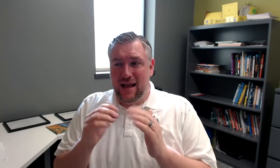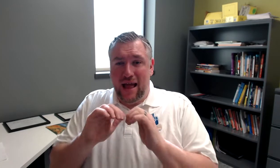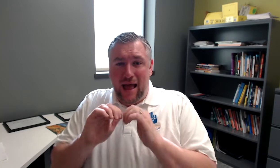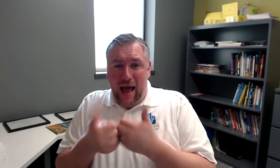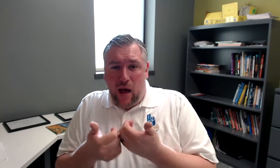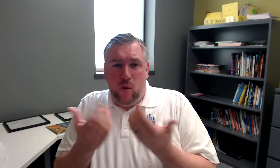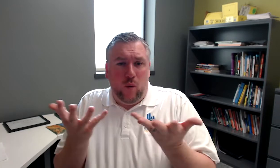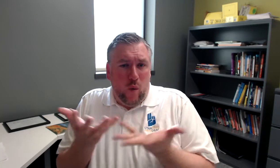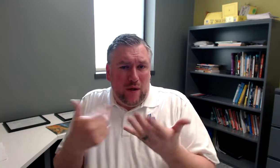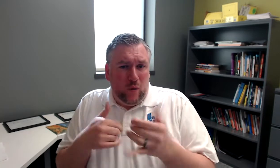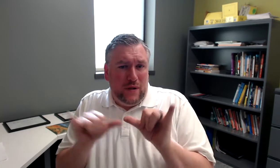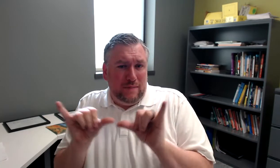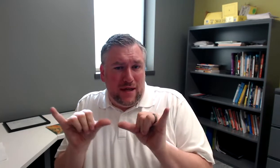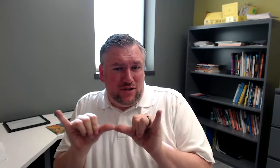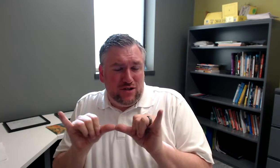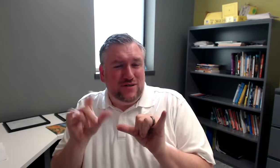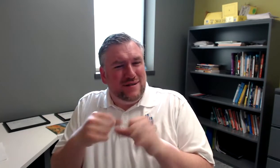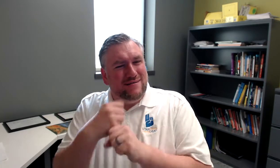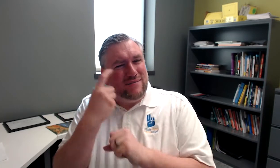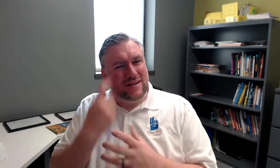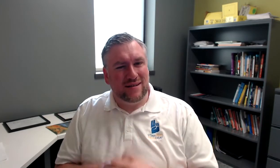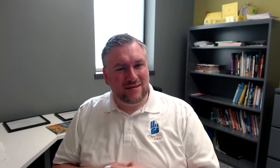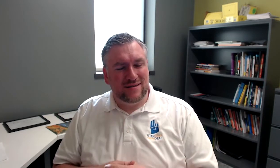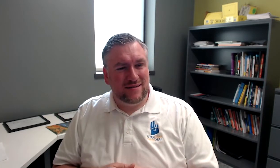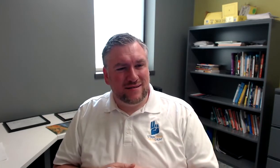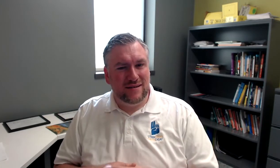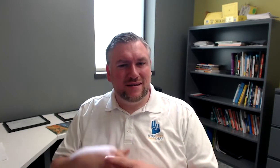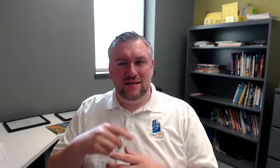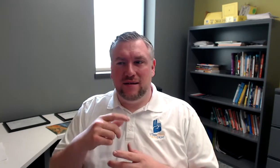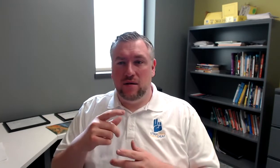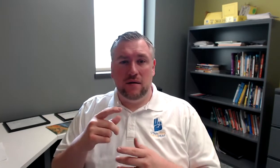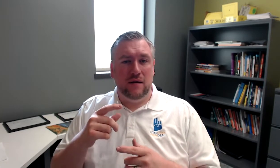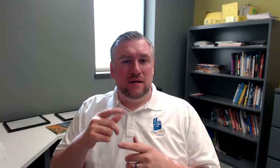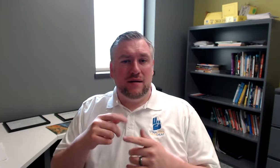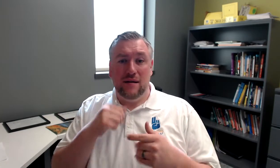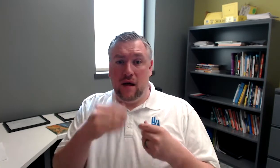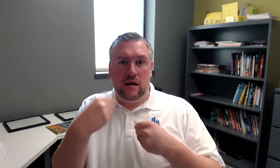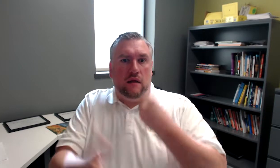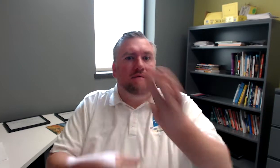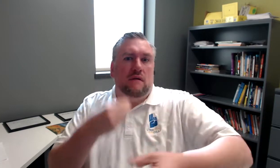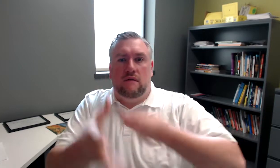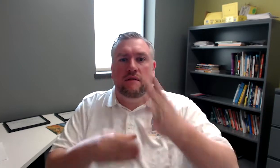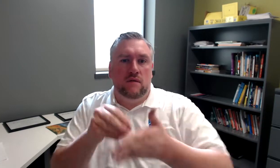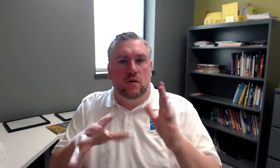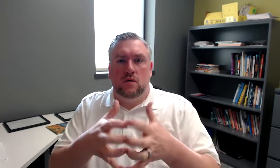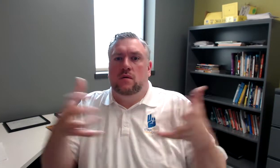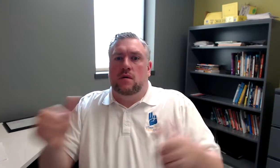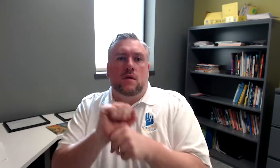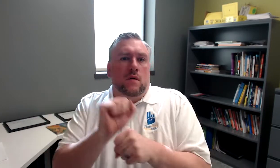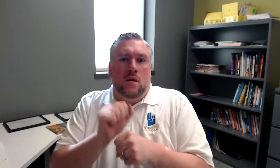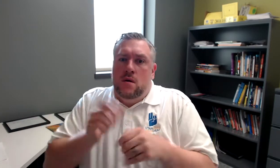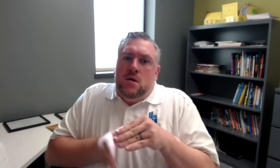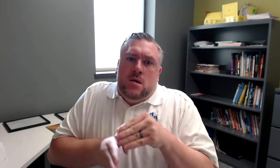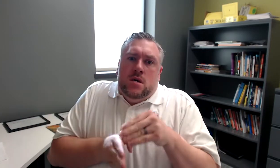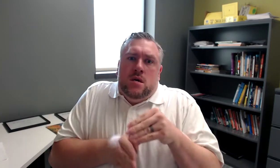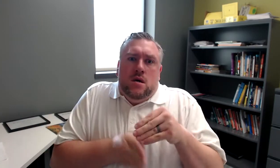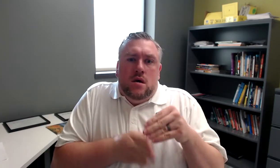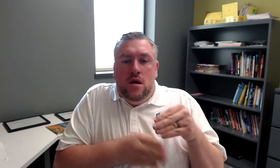Again, it means our measurement has to make sense. We don't want to give students too much work